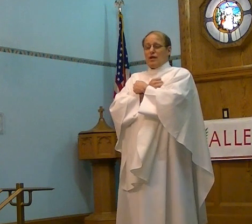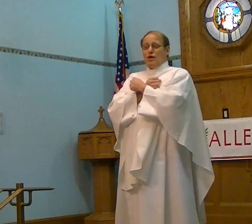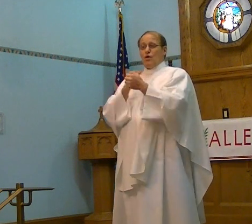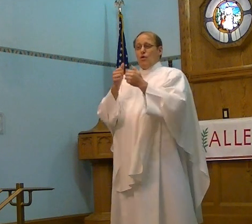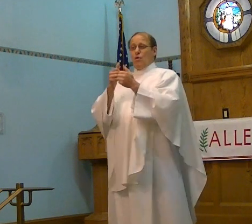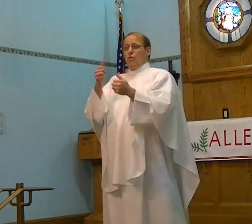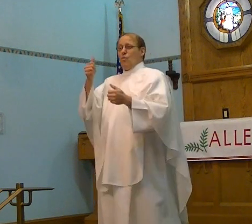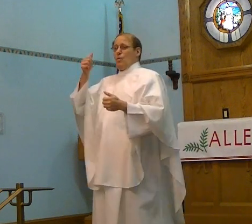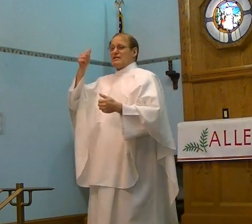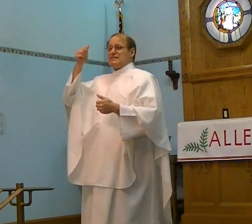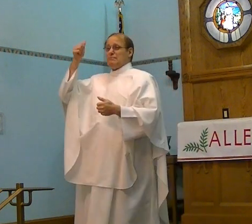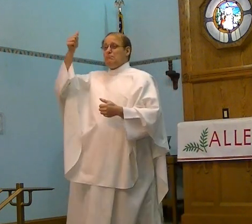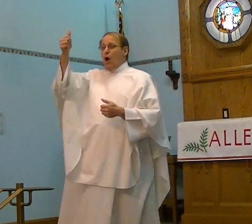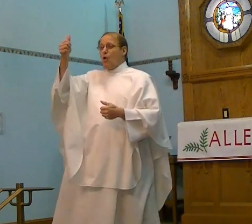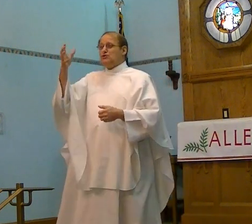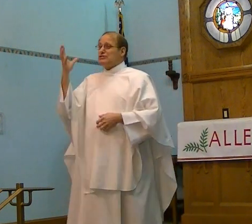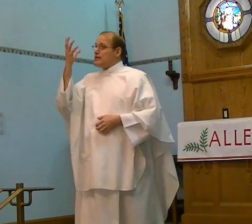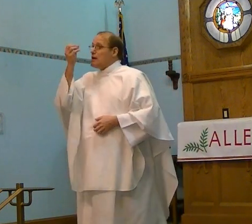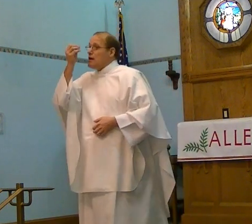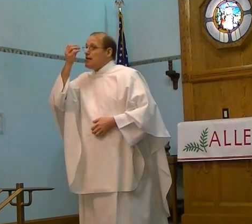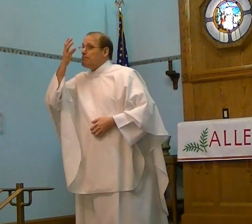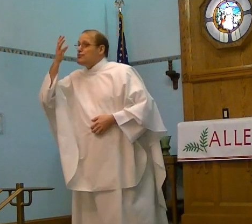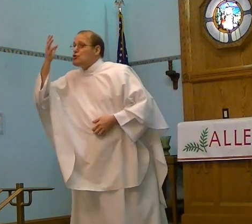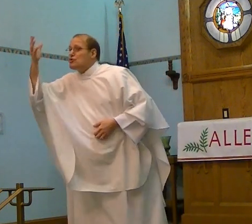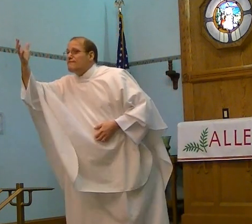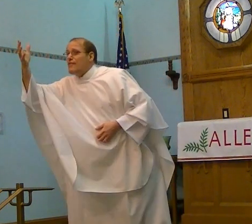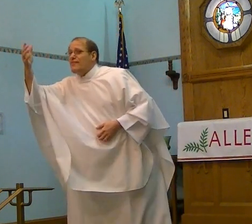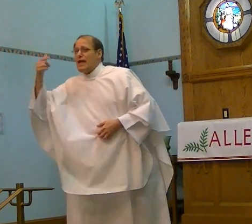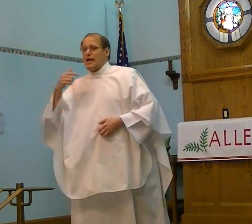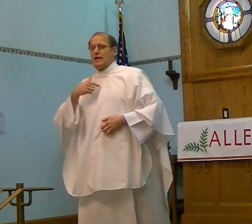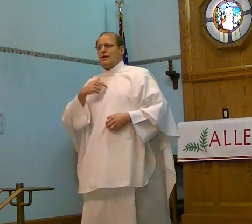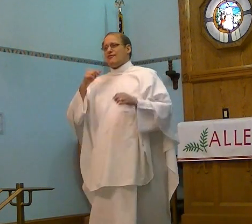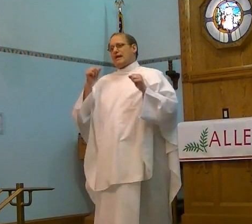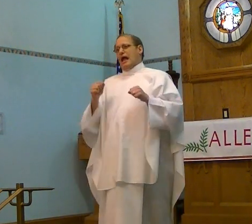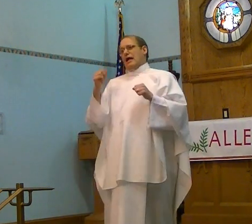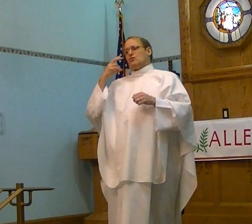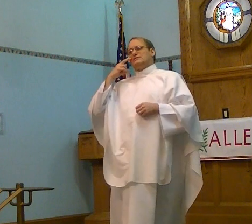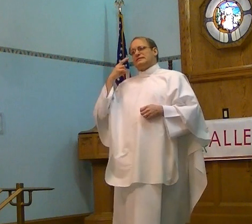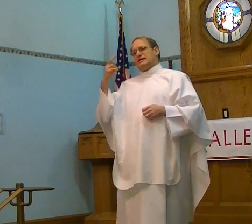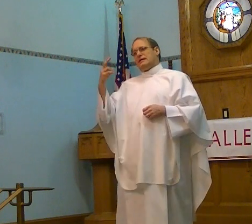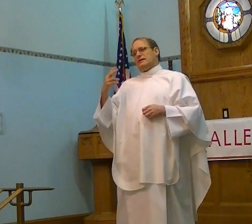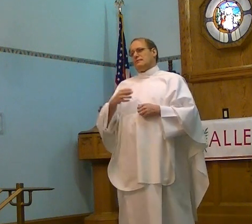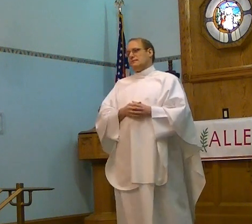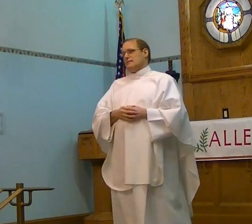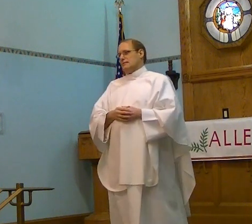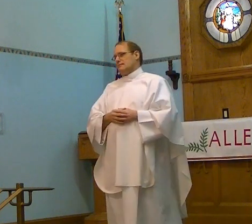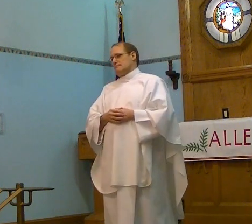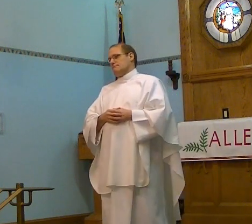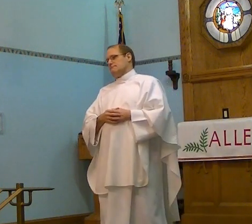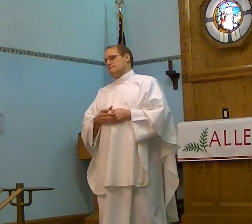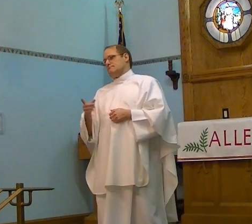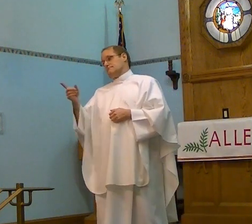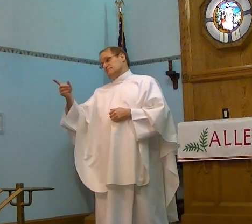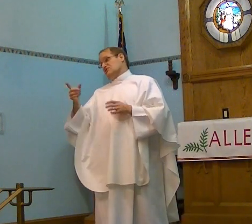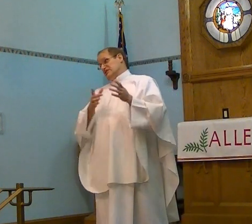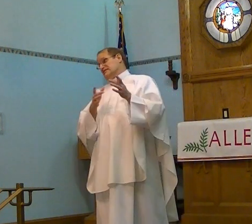What is the most beautiful thing that I could see? Jesus?